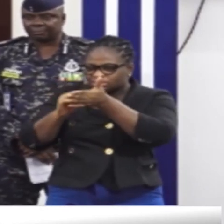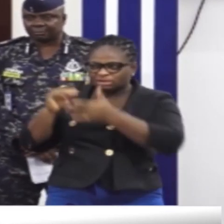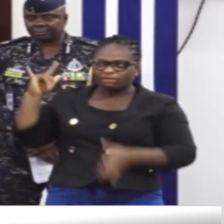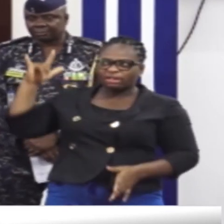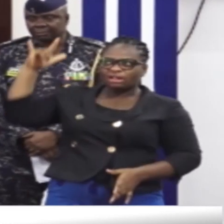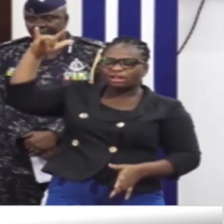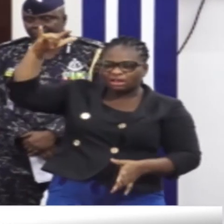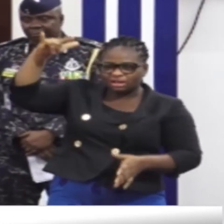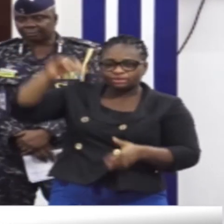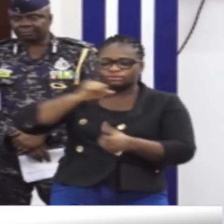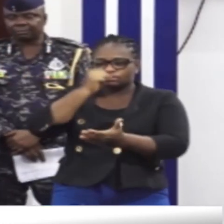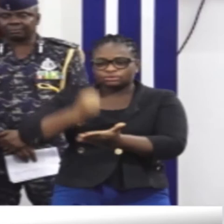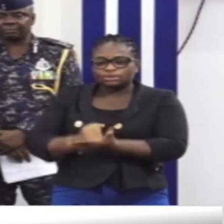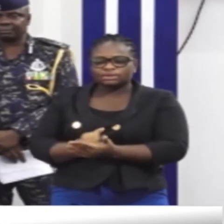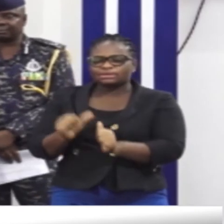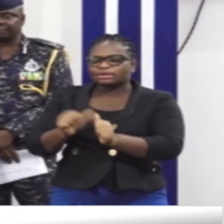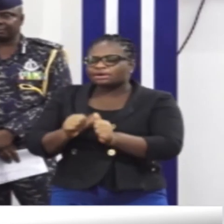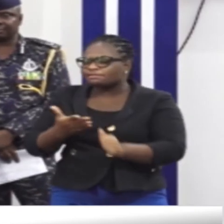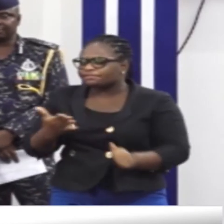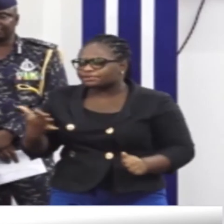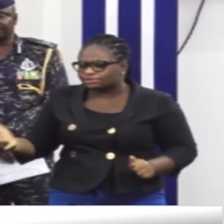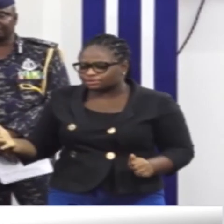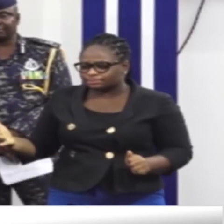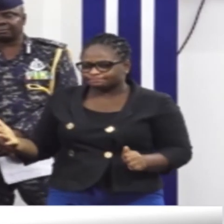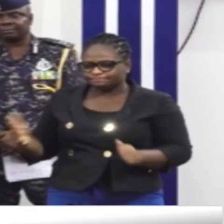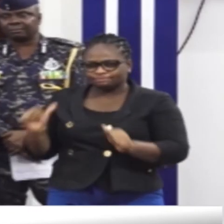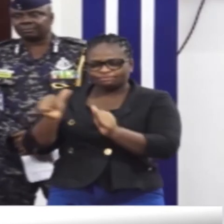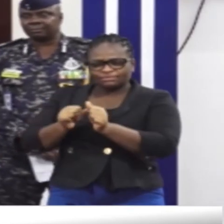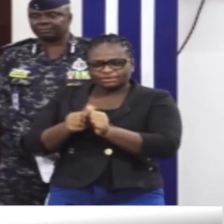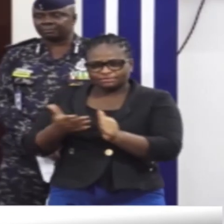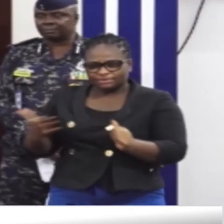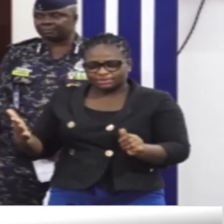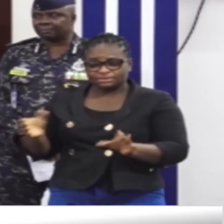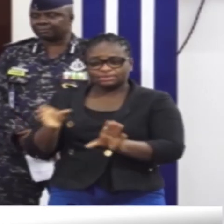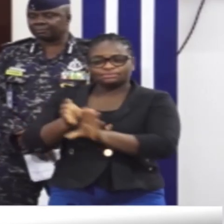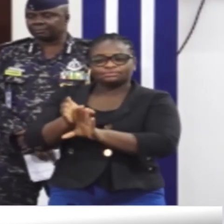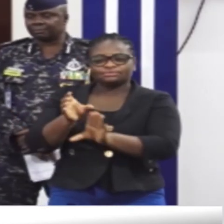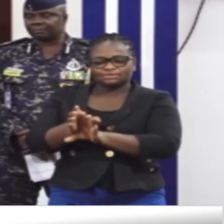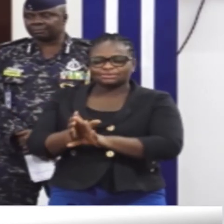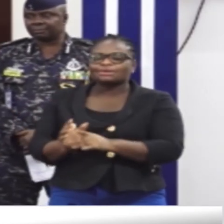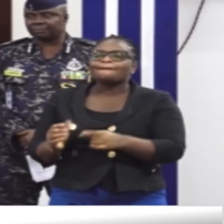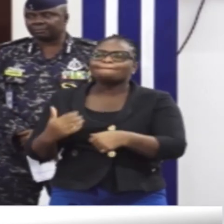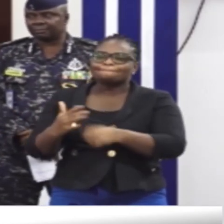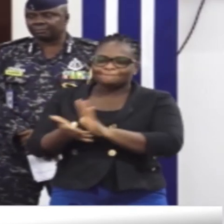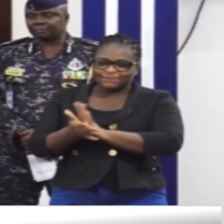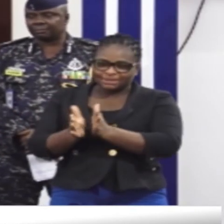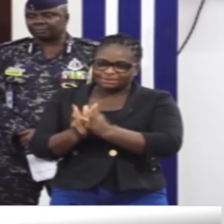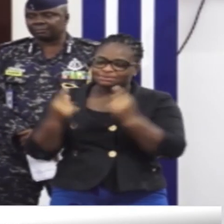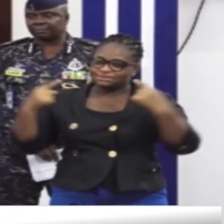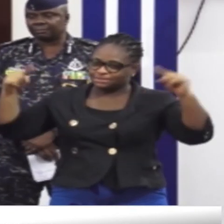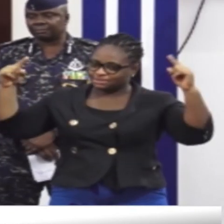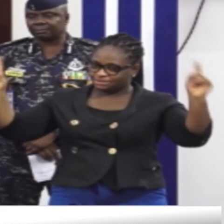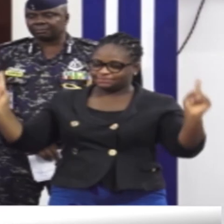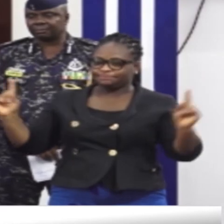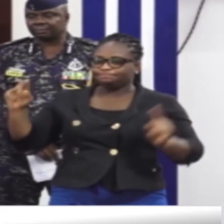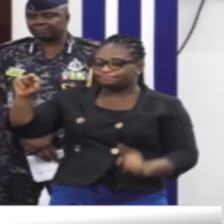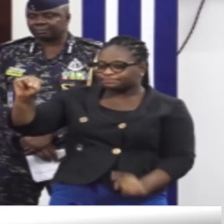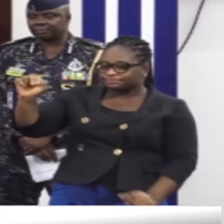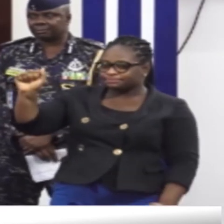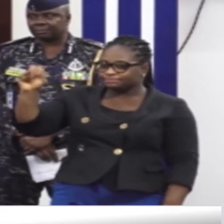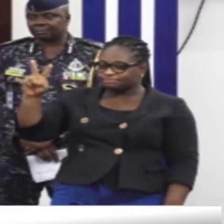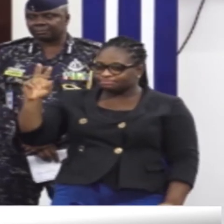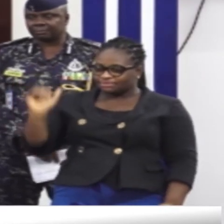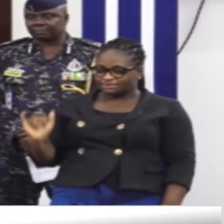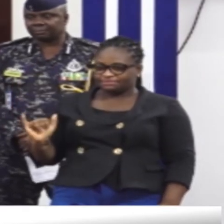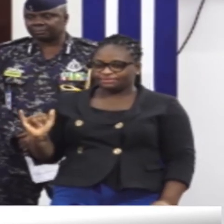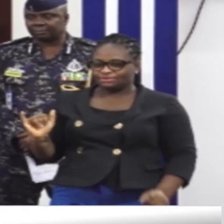and ensuring that every aspect of this enforcement comes to play. And the Navy is also going to